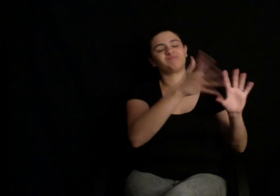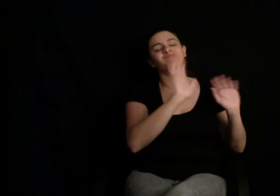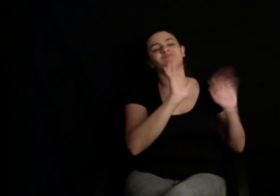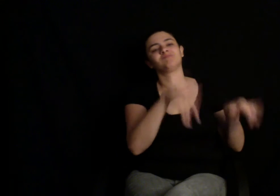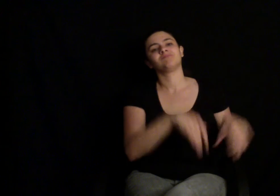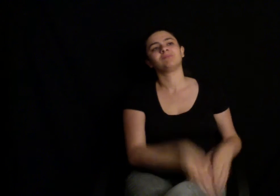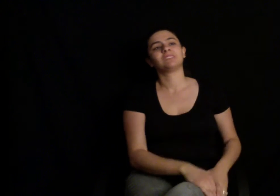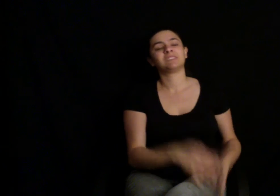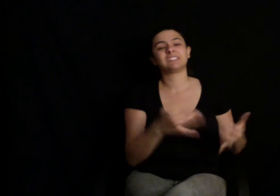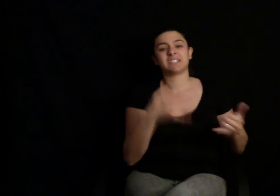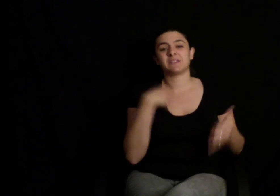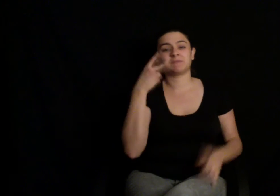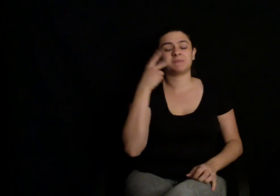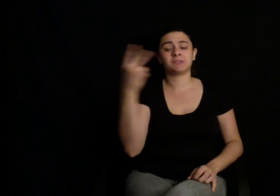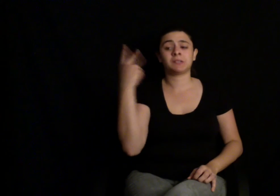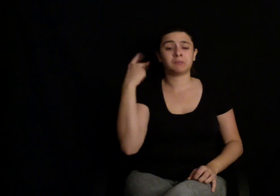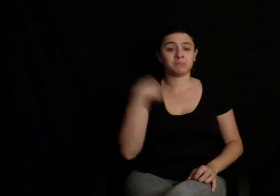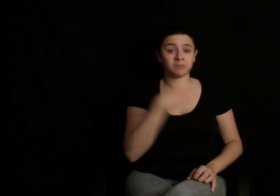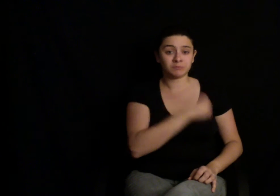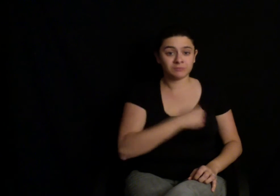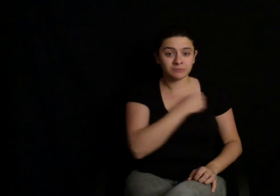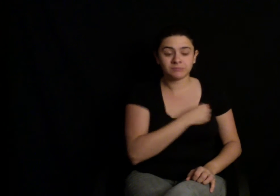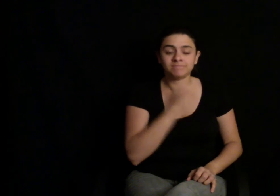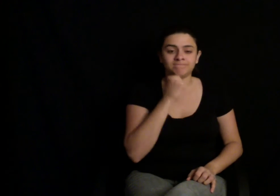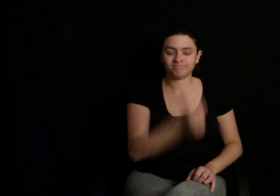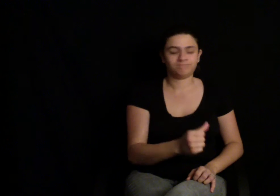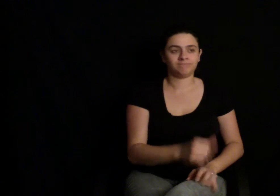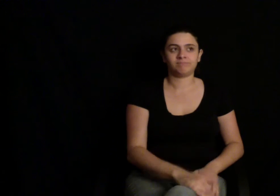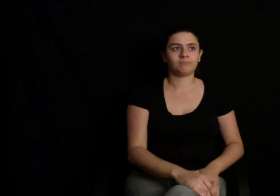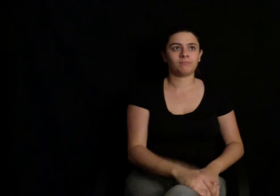looking back, I have no regrets. I have no regrets. I kind of made a conscious decision that